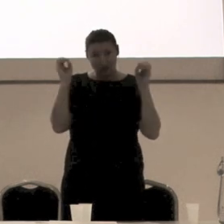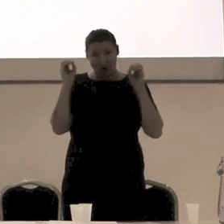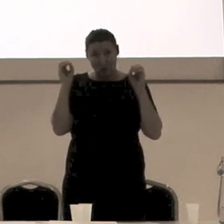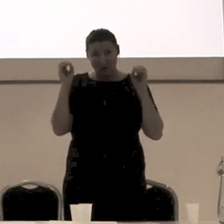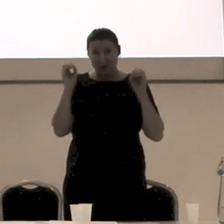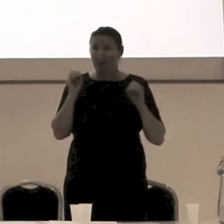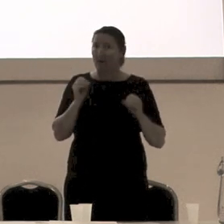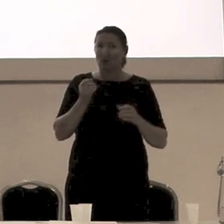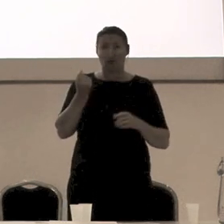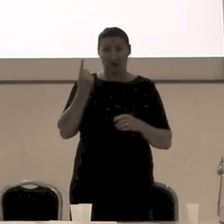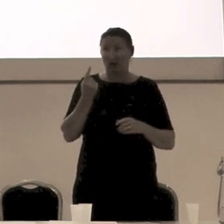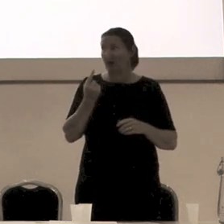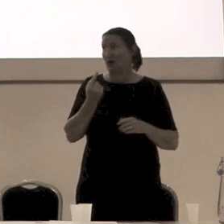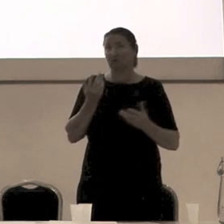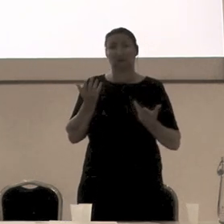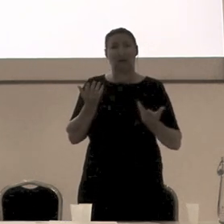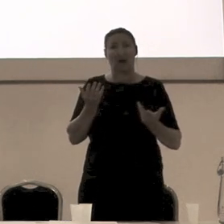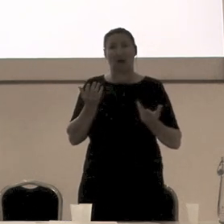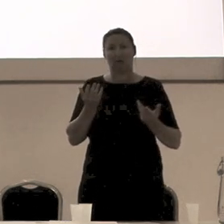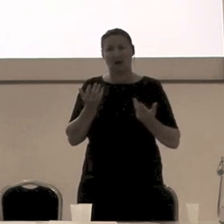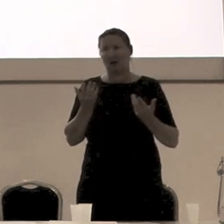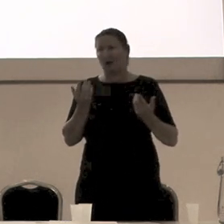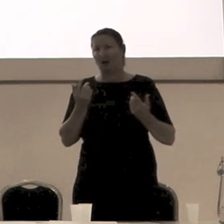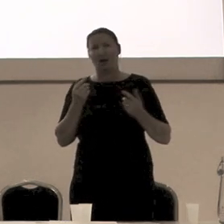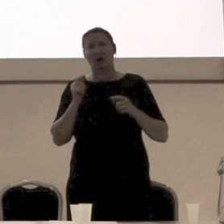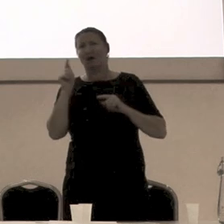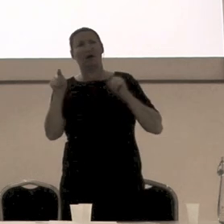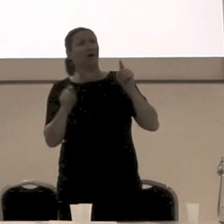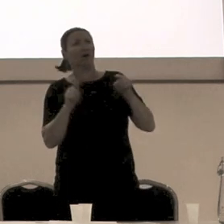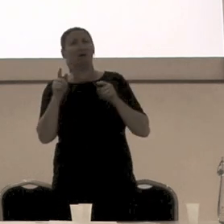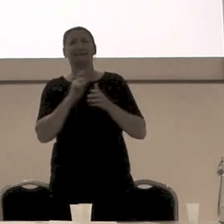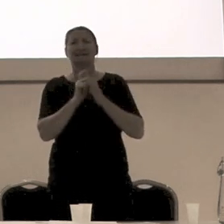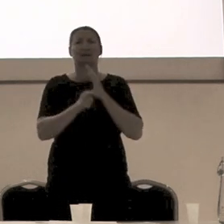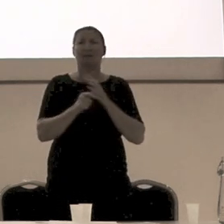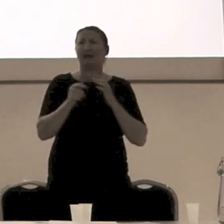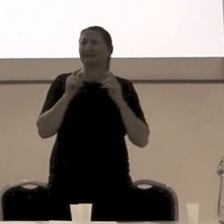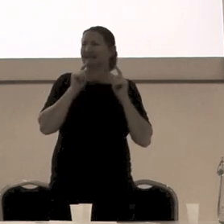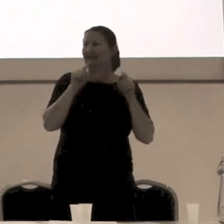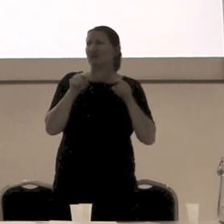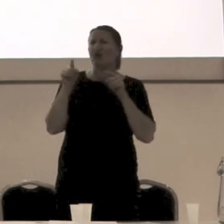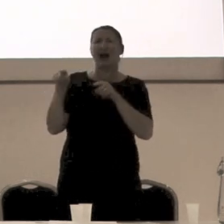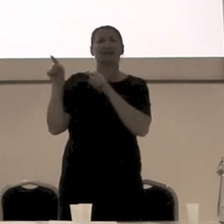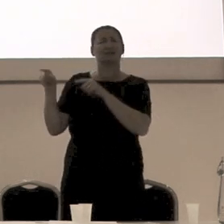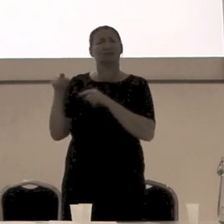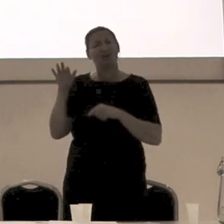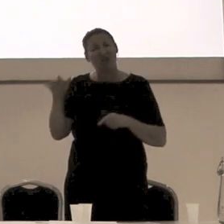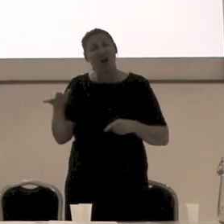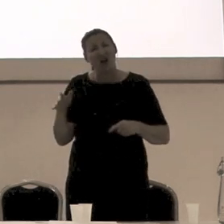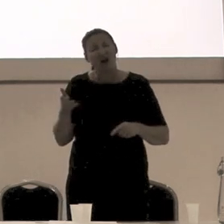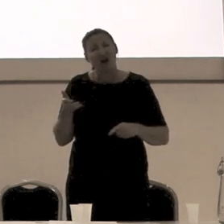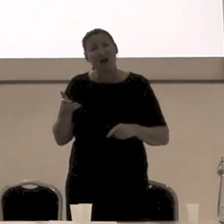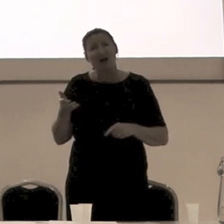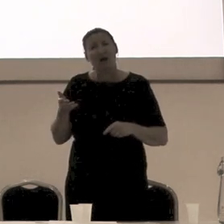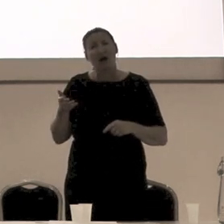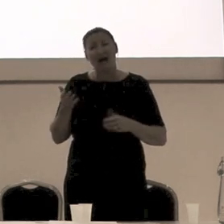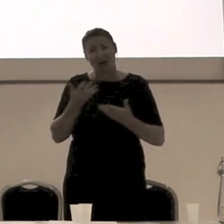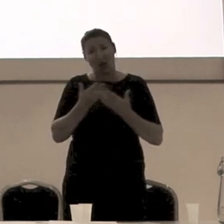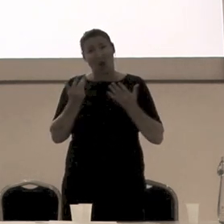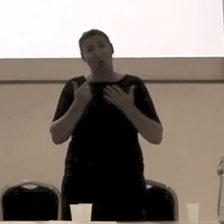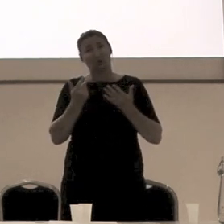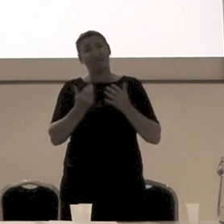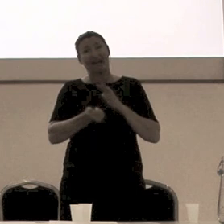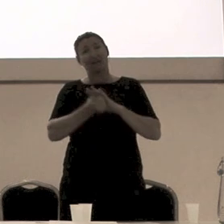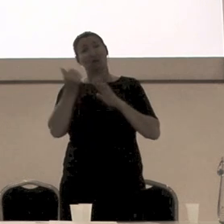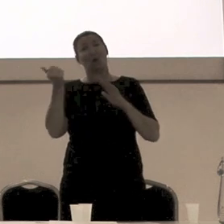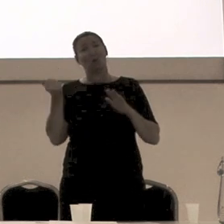bullying and harassment that takes place, the amount of bullying and harassment which often leads to exclusion, with ridiculous behaviour